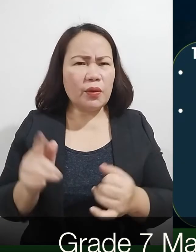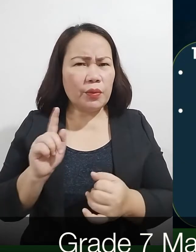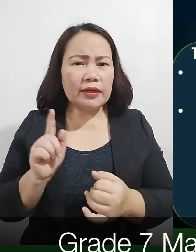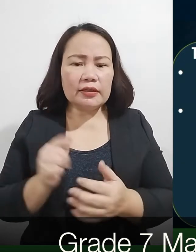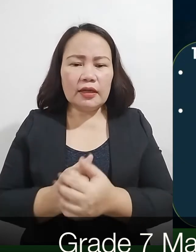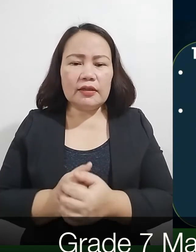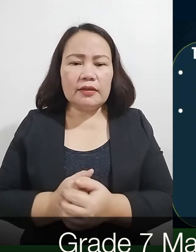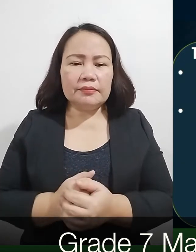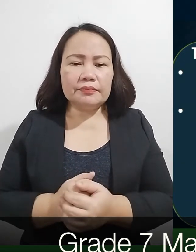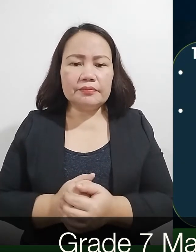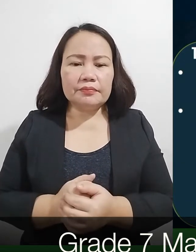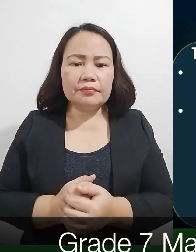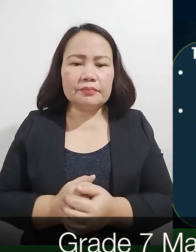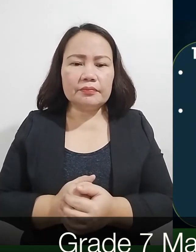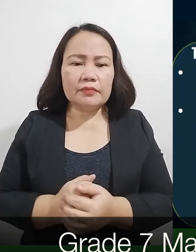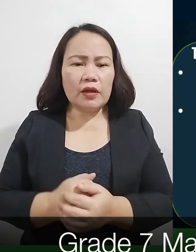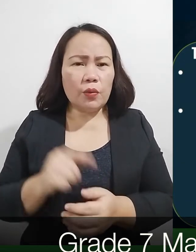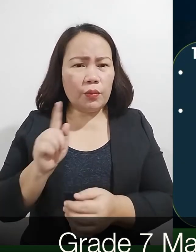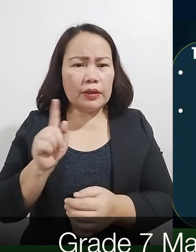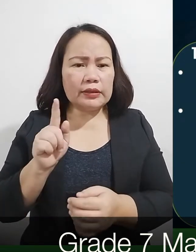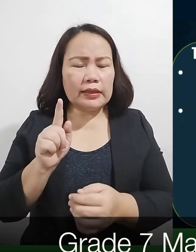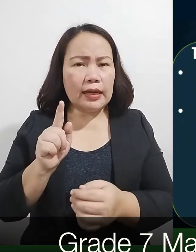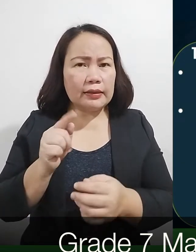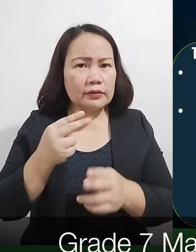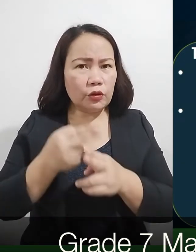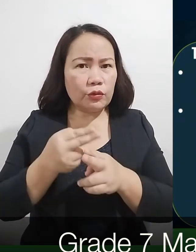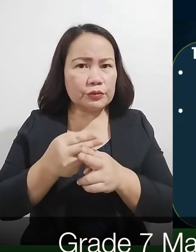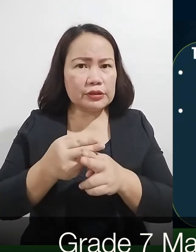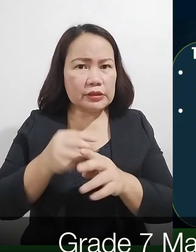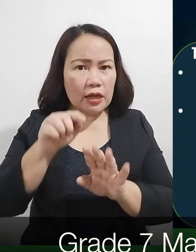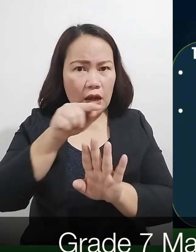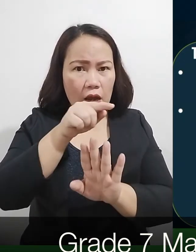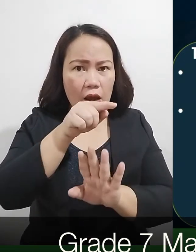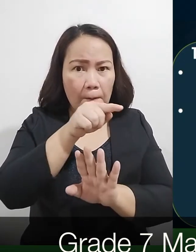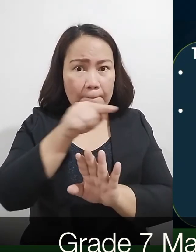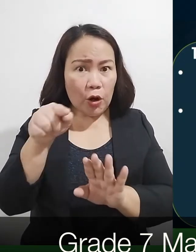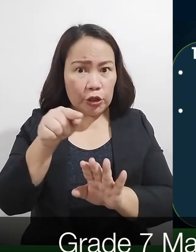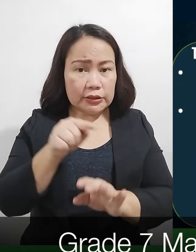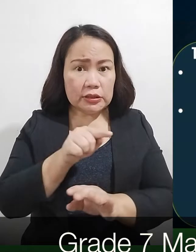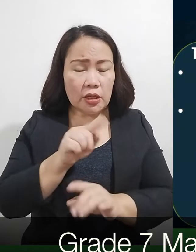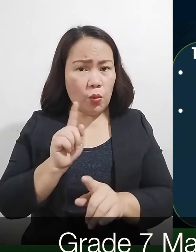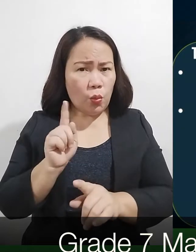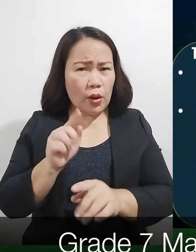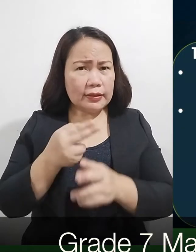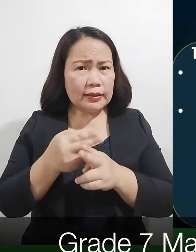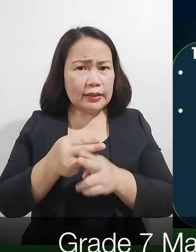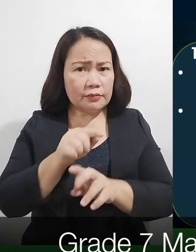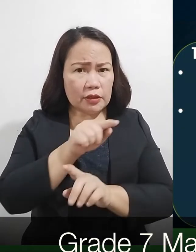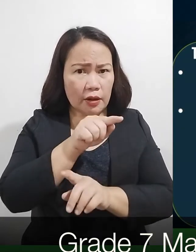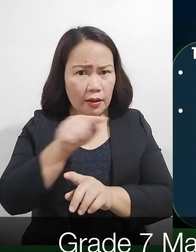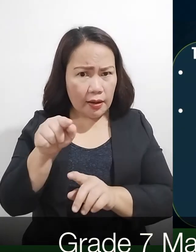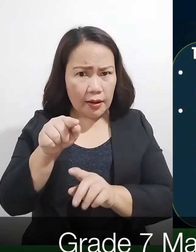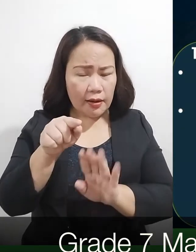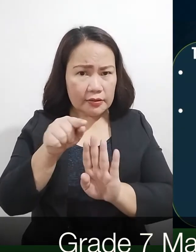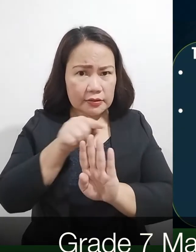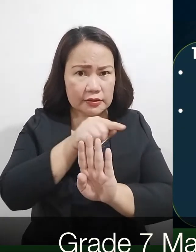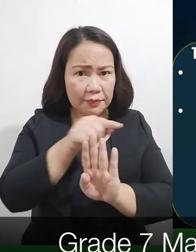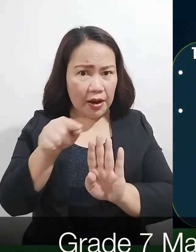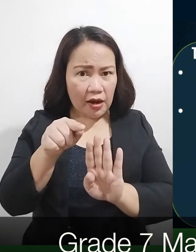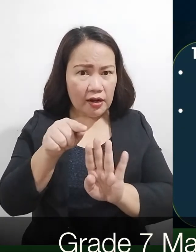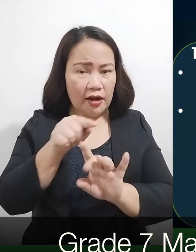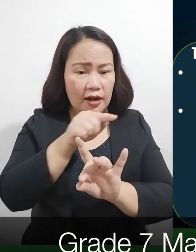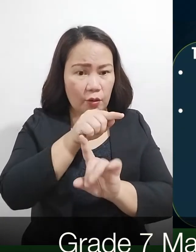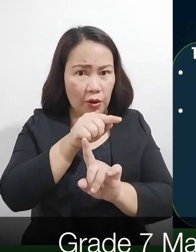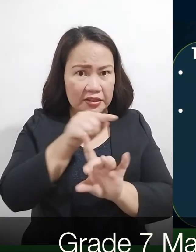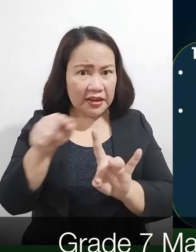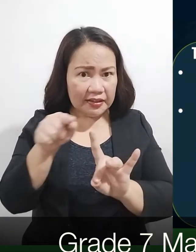Now, anong tawag natin sa mga bars na inilalagay natin above the repeating blocks? So, anong